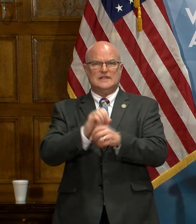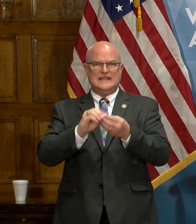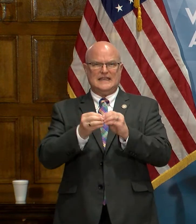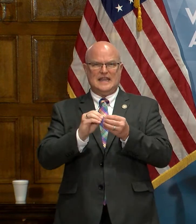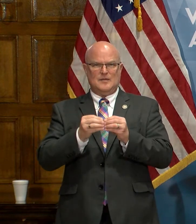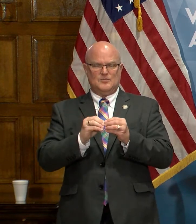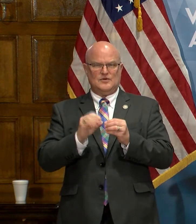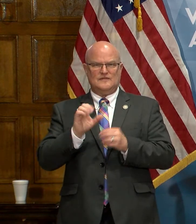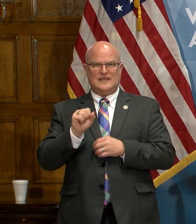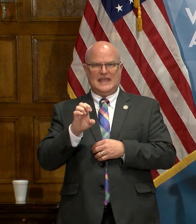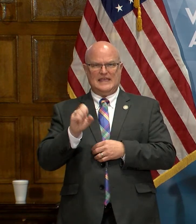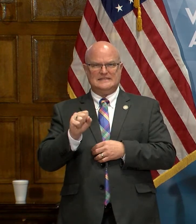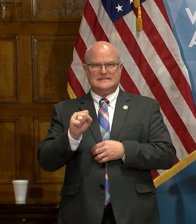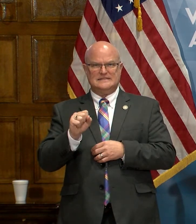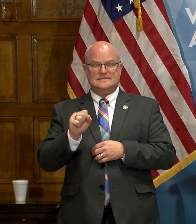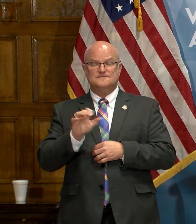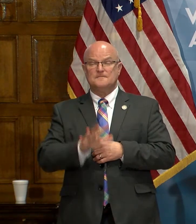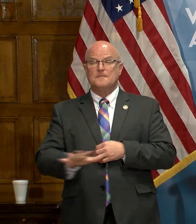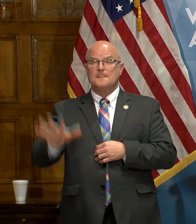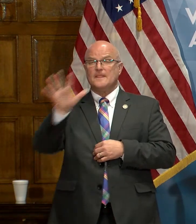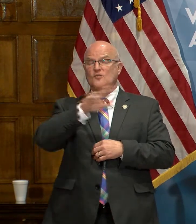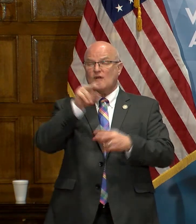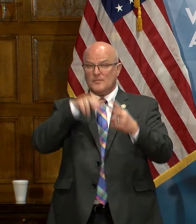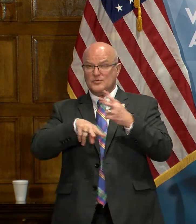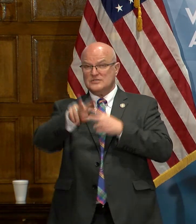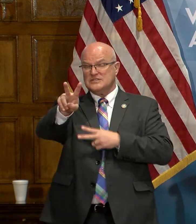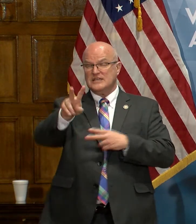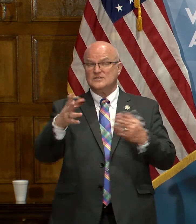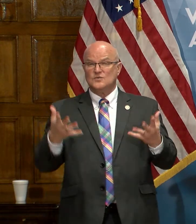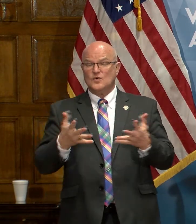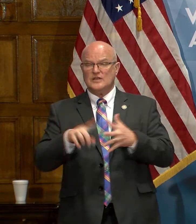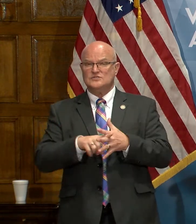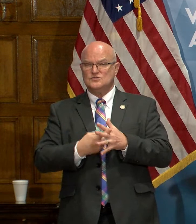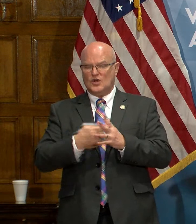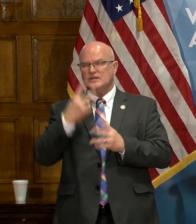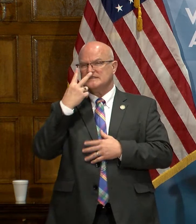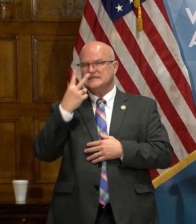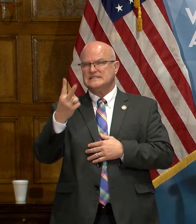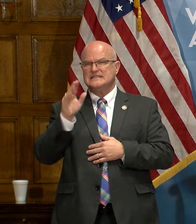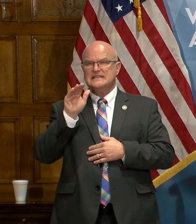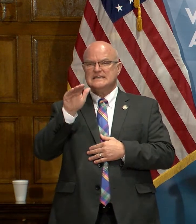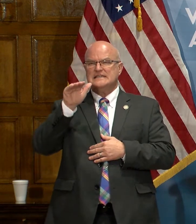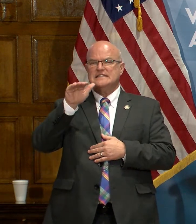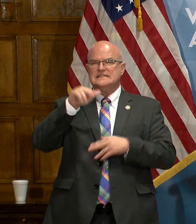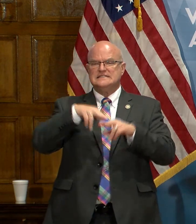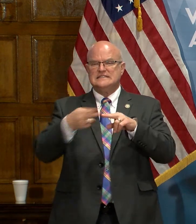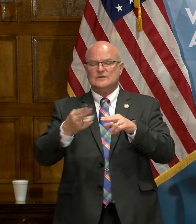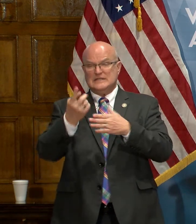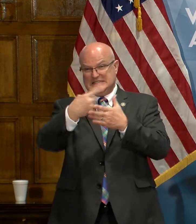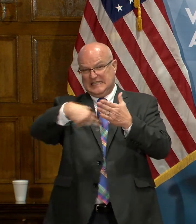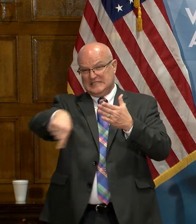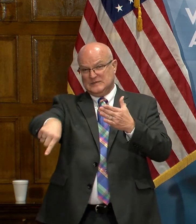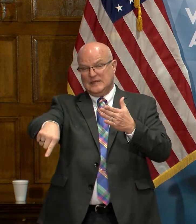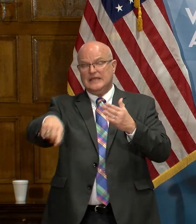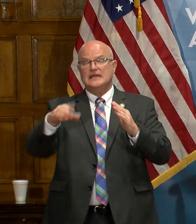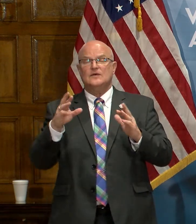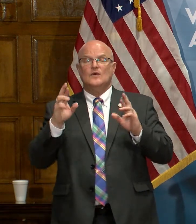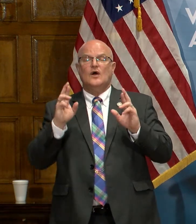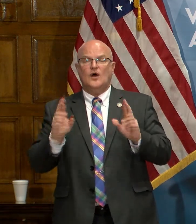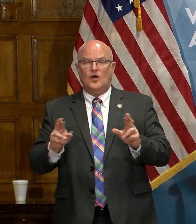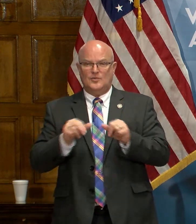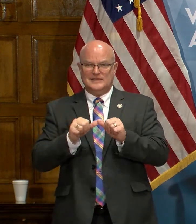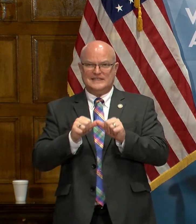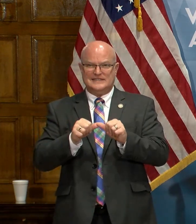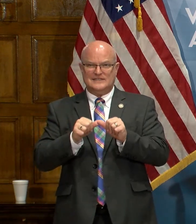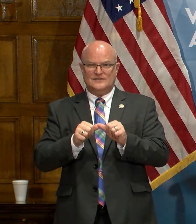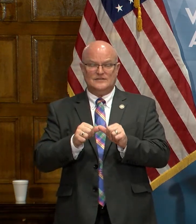number of cases. Our overall projection was that we should start to see a decrease next week, and we hope this will continue.